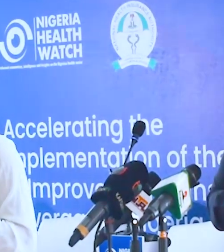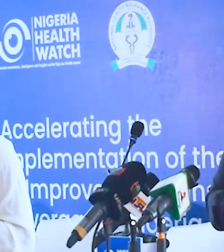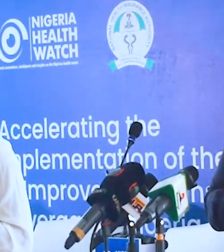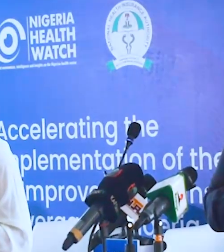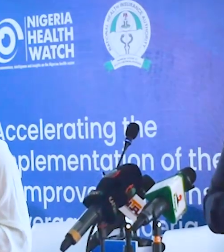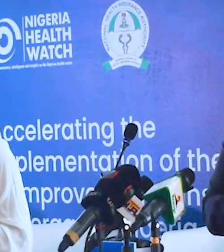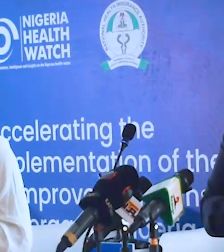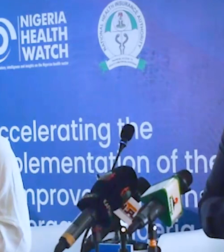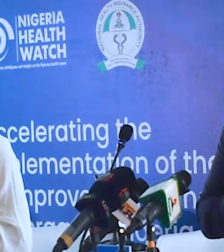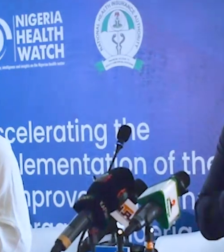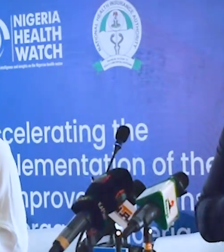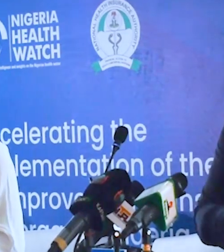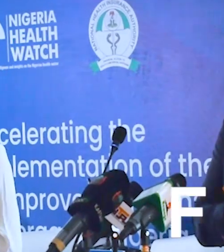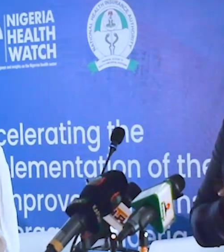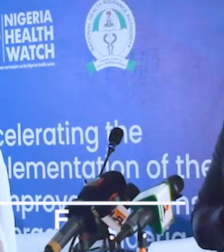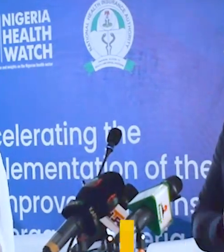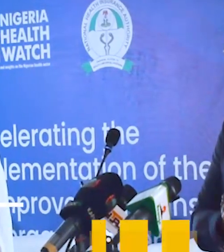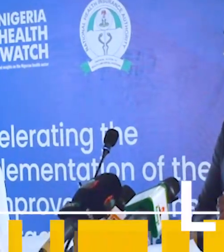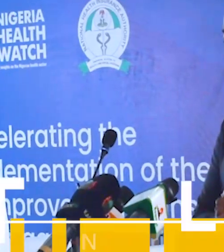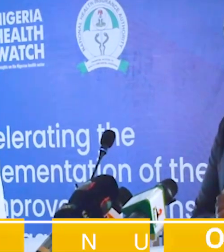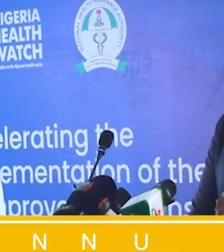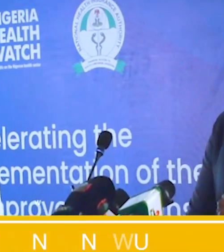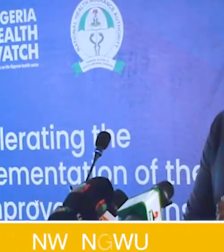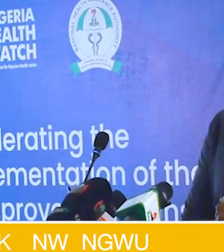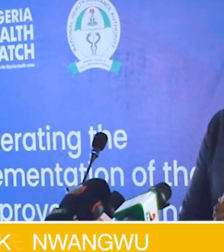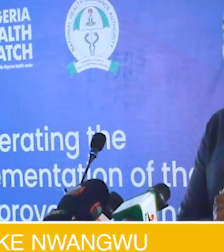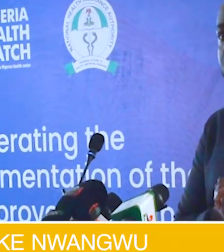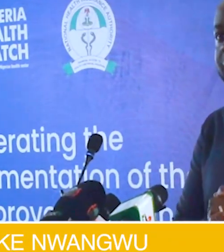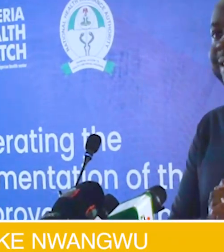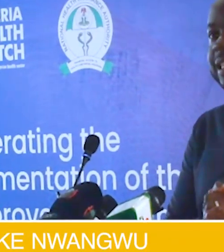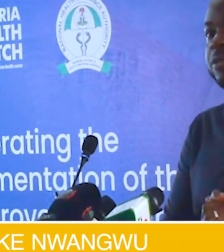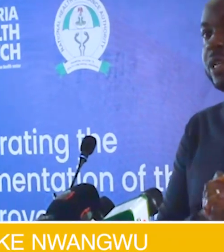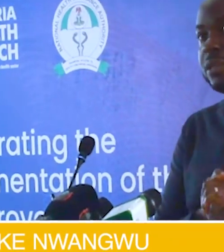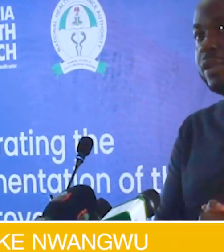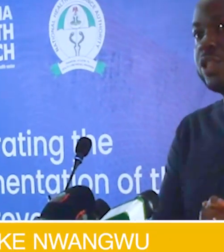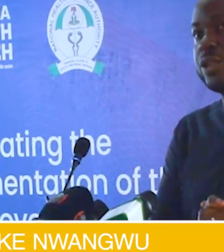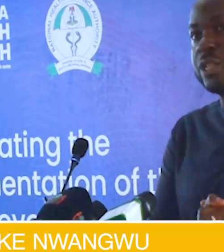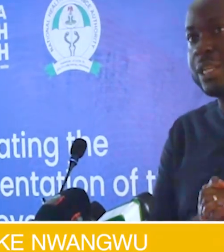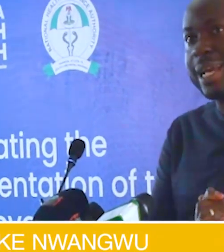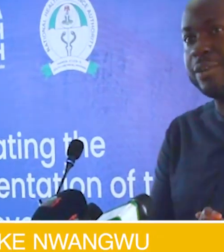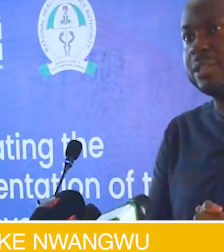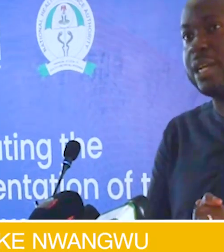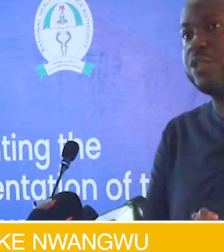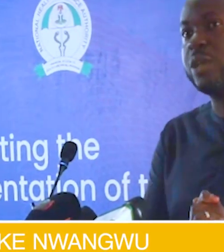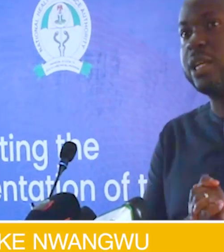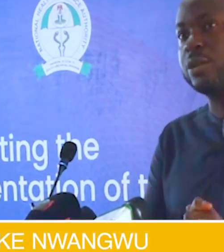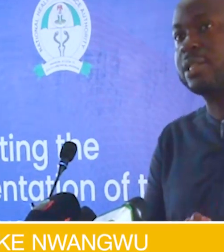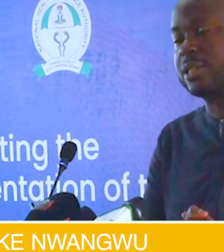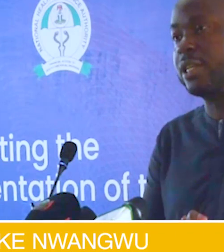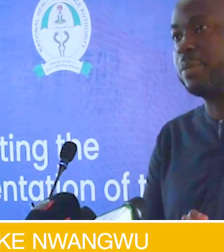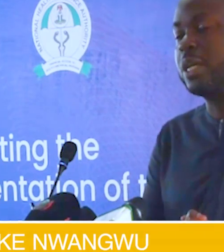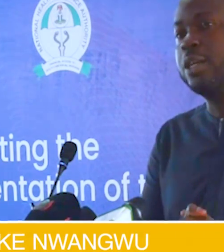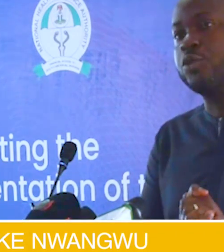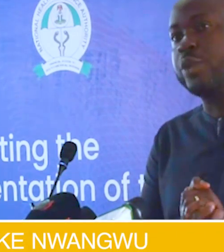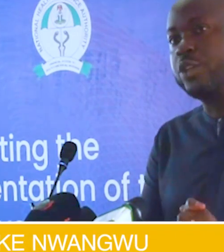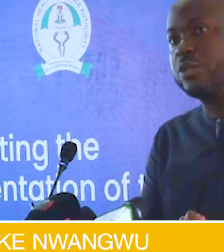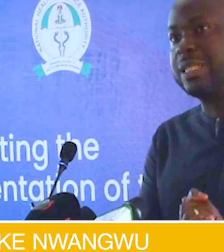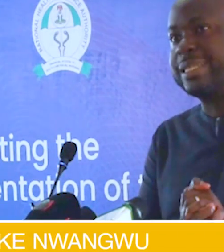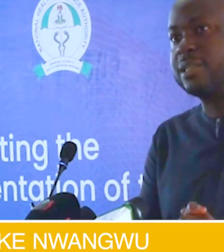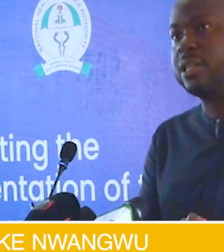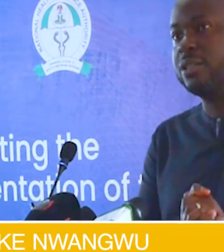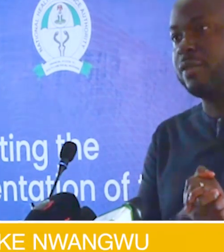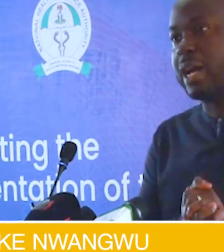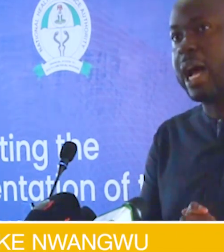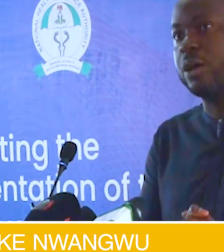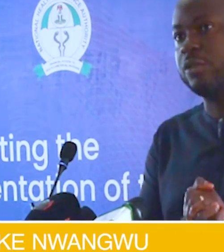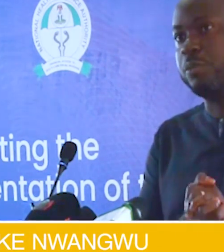Our poll showed, as of November 2022, an urgent need for interventions in the Nigerian health system to reduce